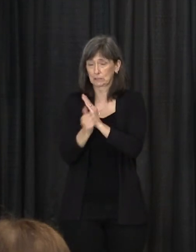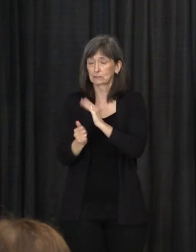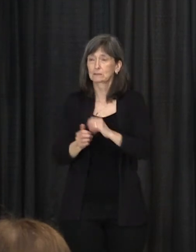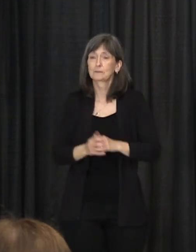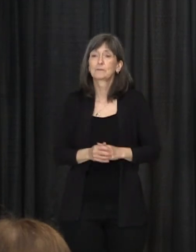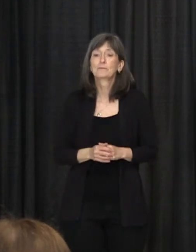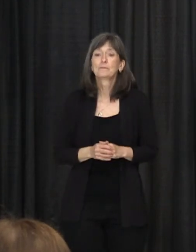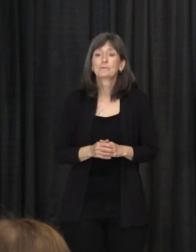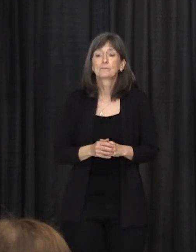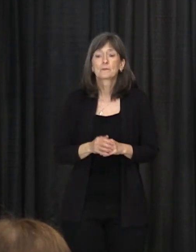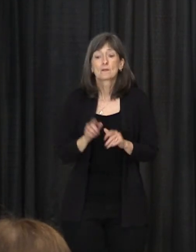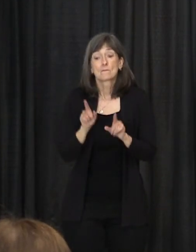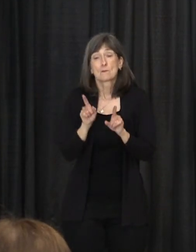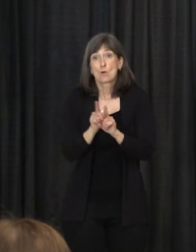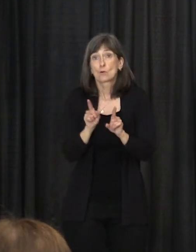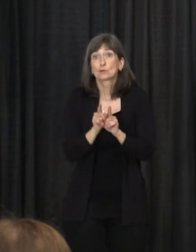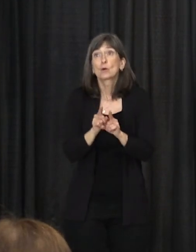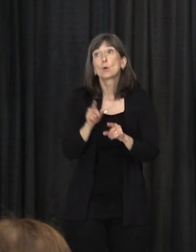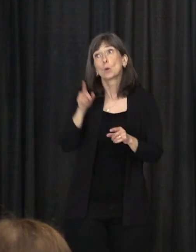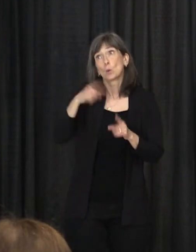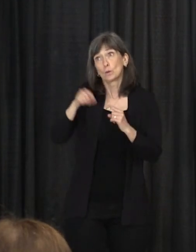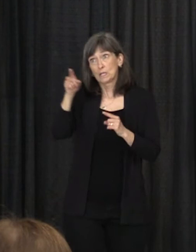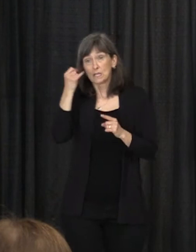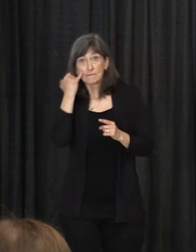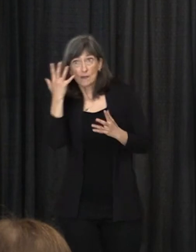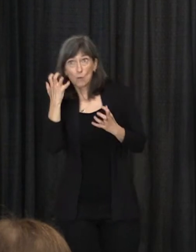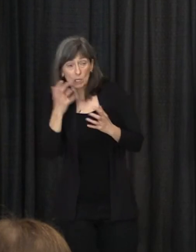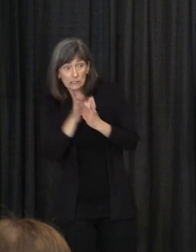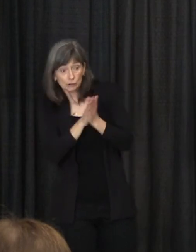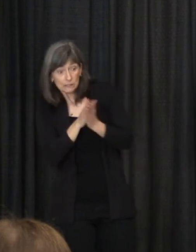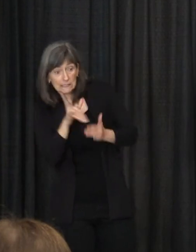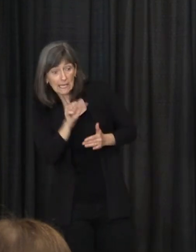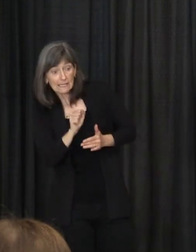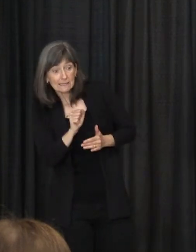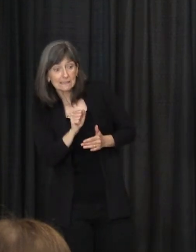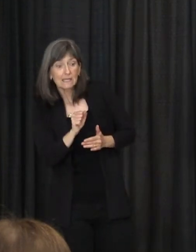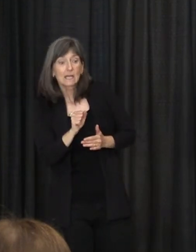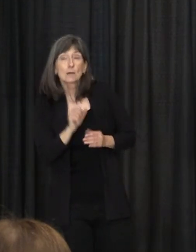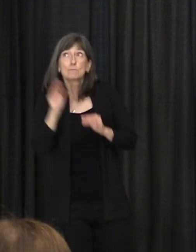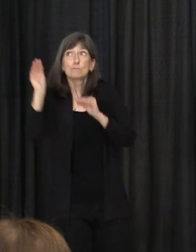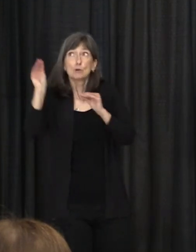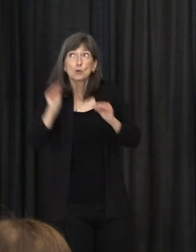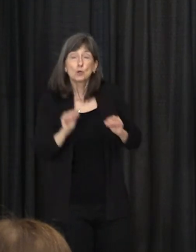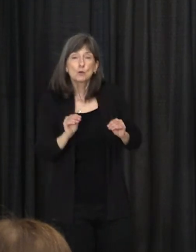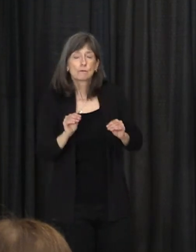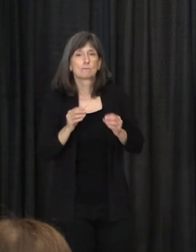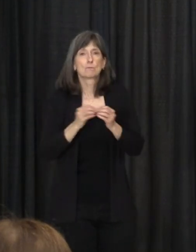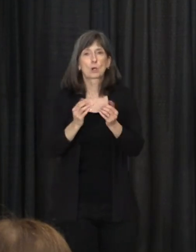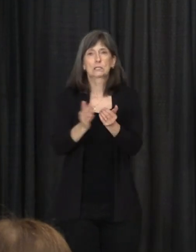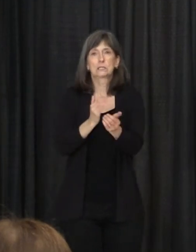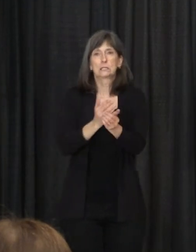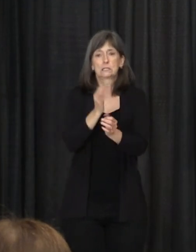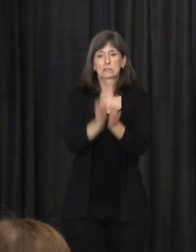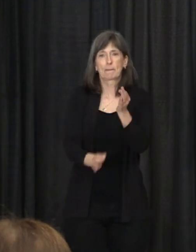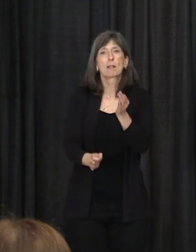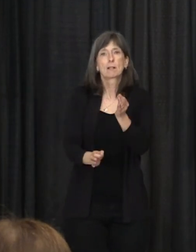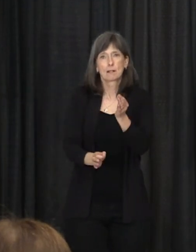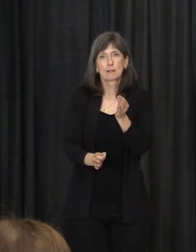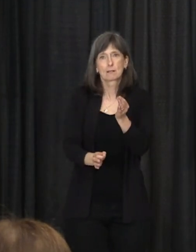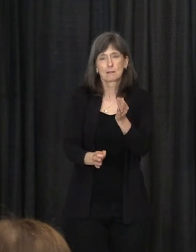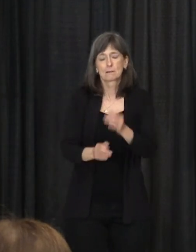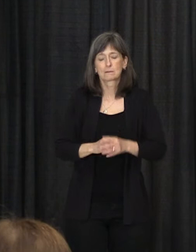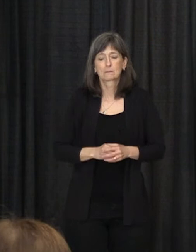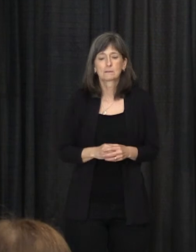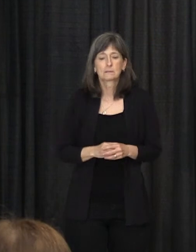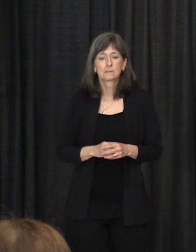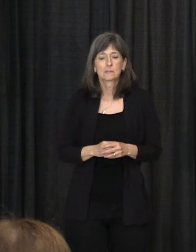that the pathway is easy to accomplish, or easier to accomplish. You know, speaking to the past, but speaking more to the